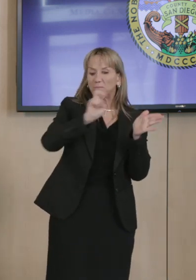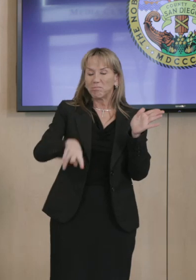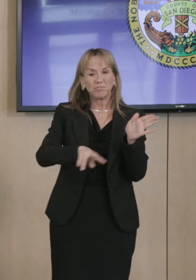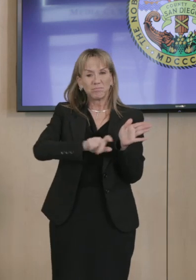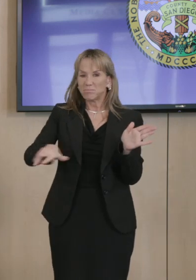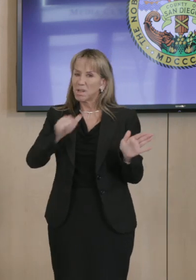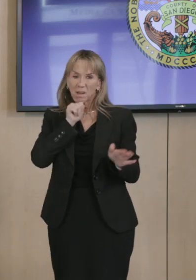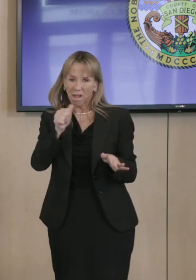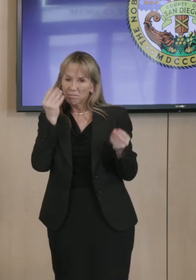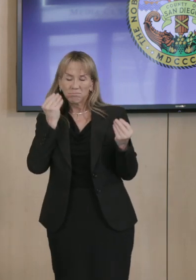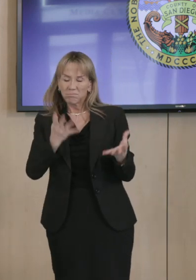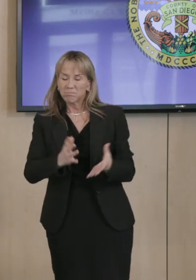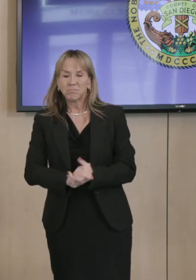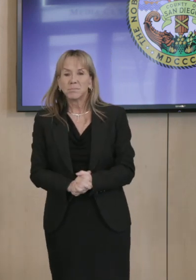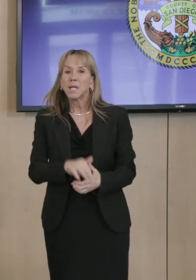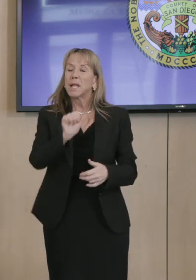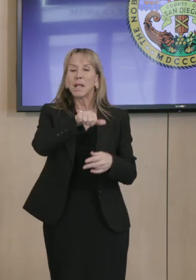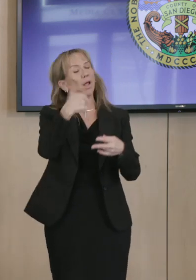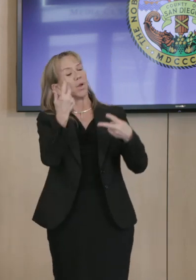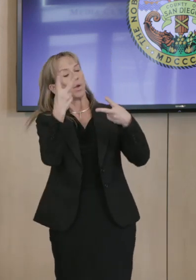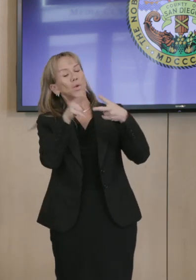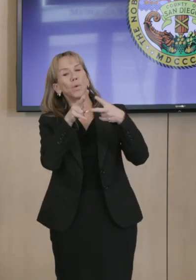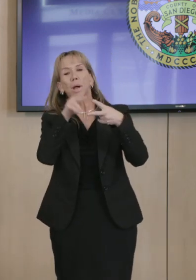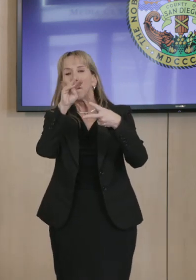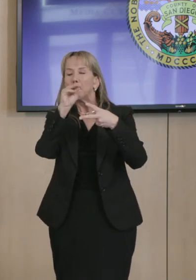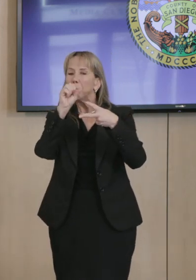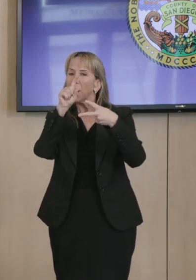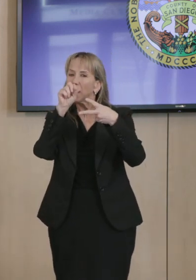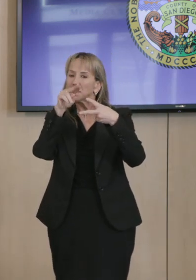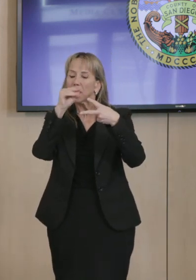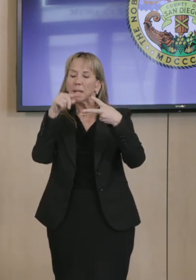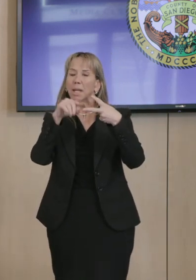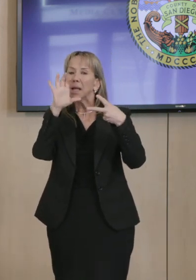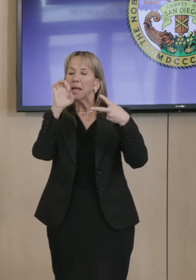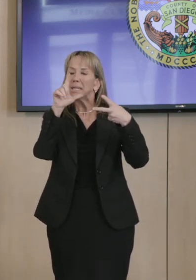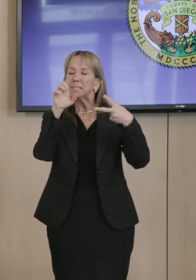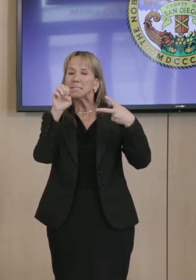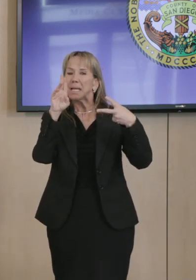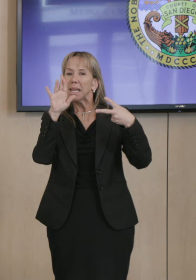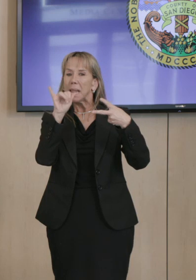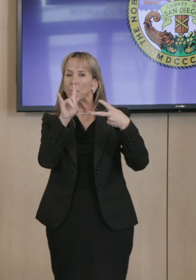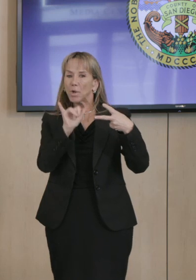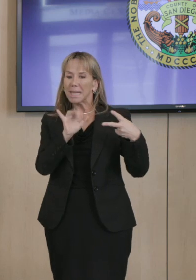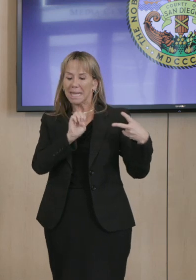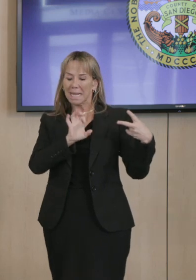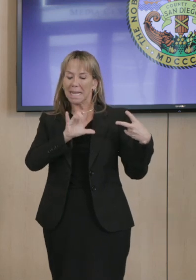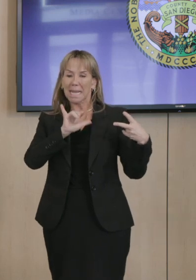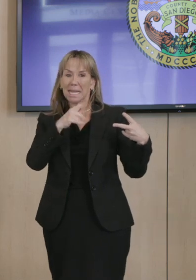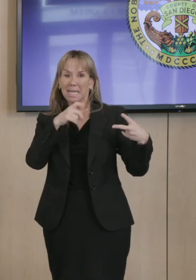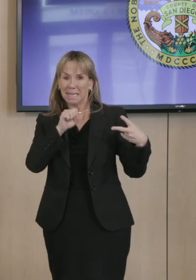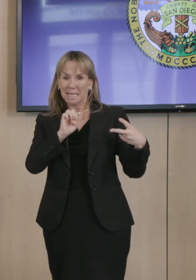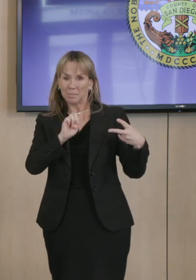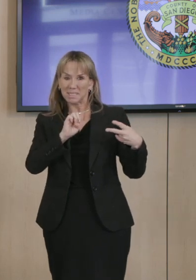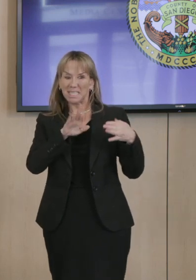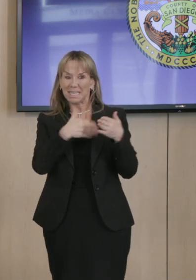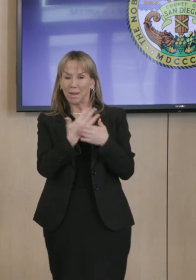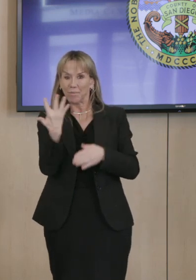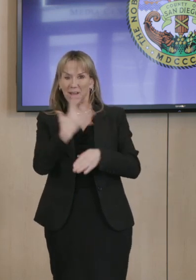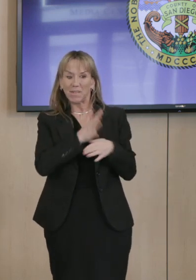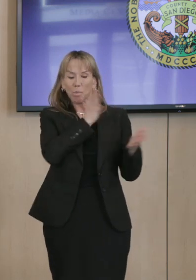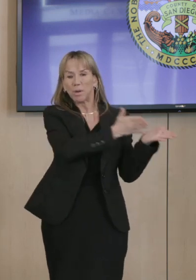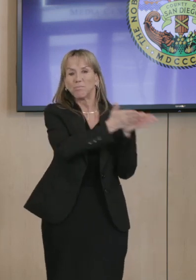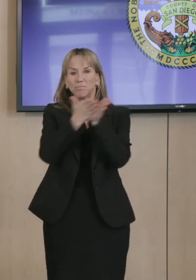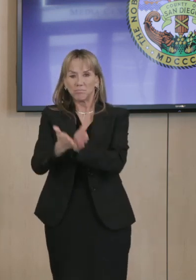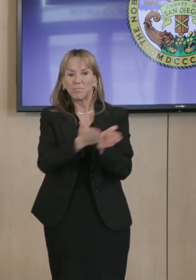other ships, the Masdam and the Celebrity Eclipse, will be coming in over the next 5 days. They will